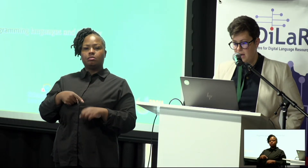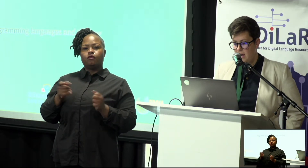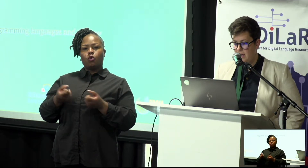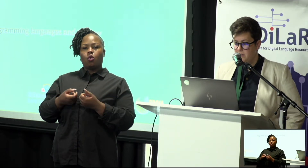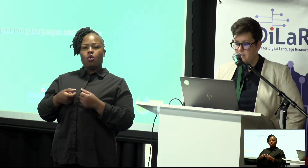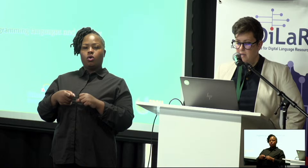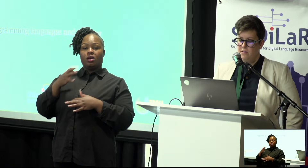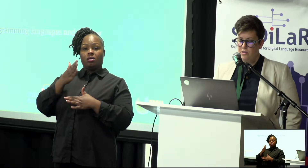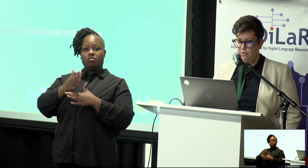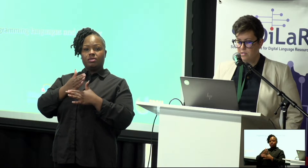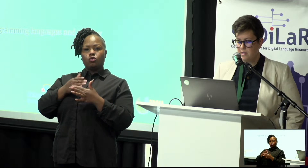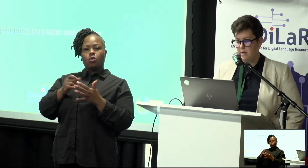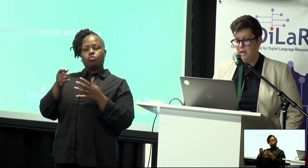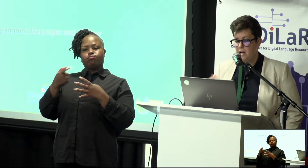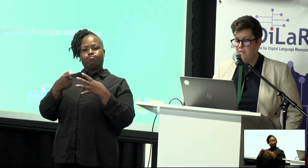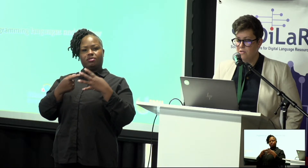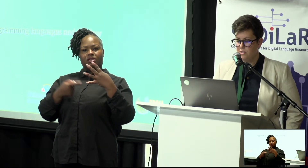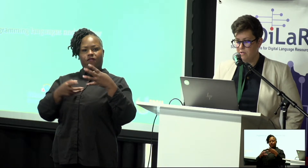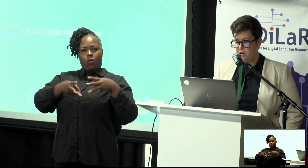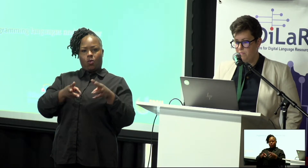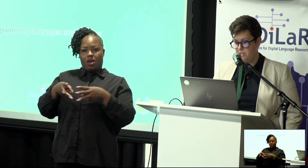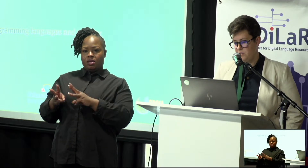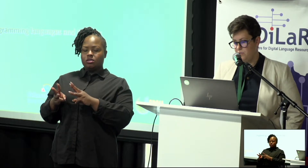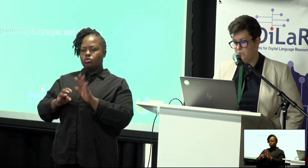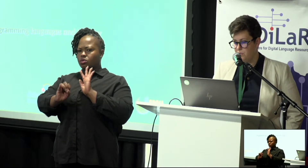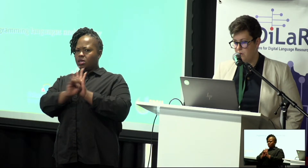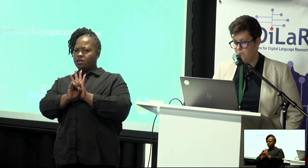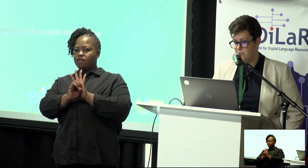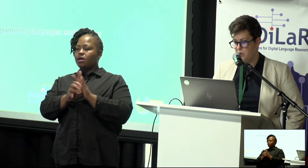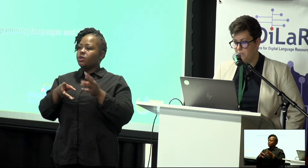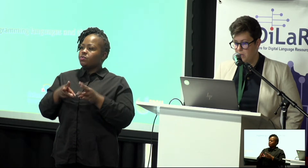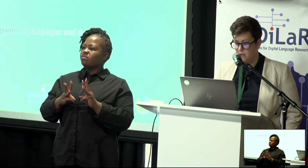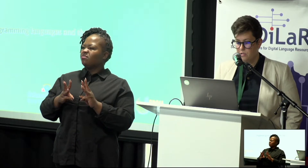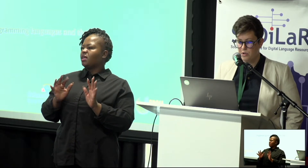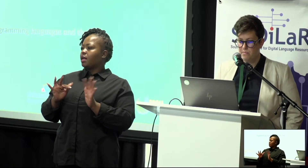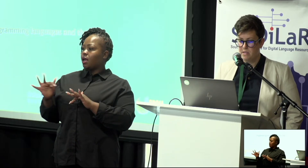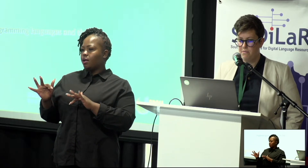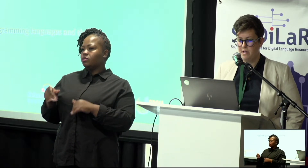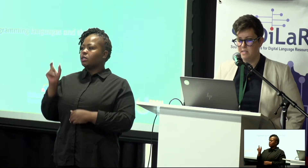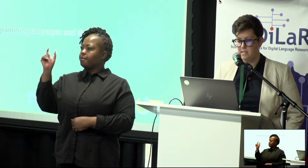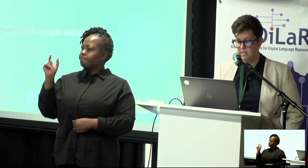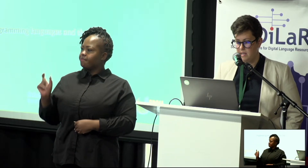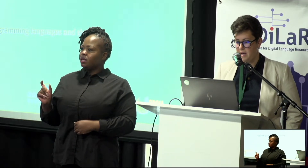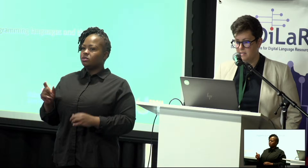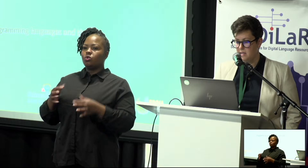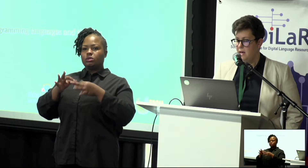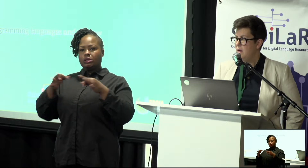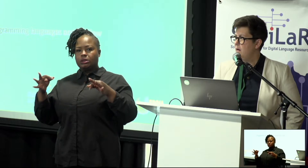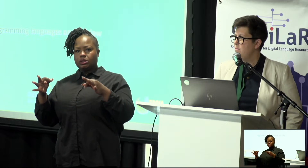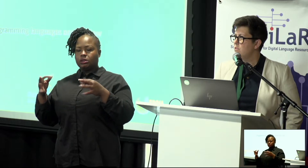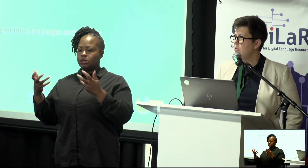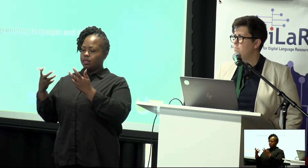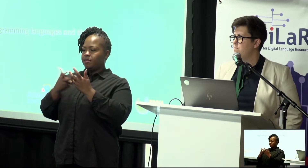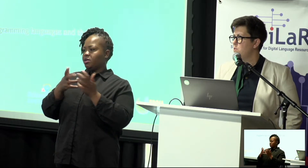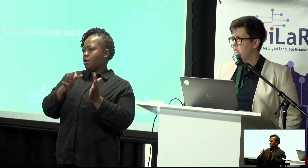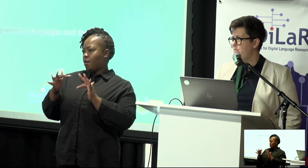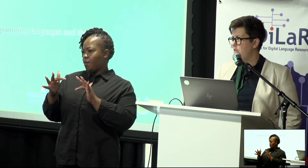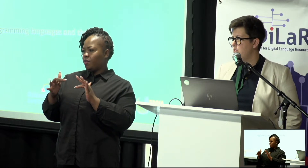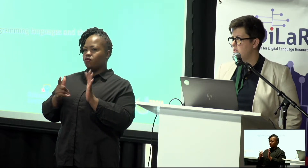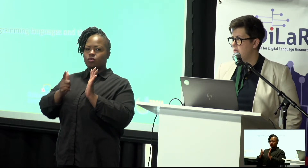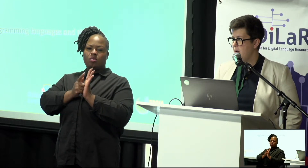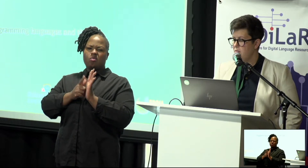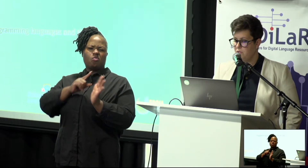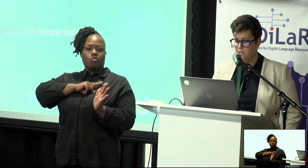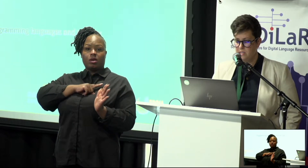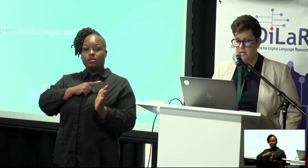frameworks, and the use and other uses of computation tools are, for example, how terms and phrases interact. These aren't